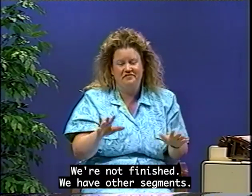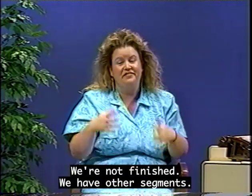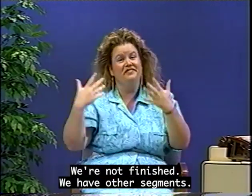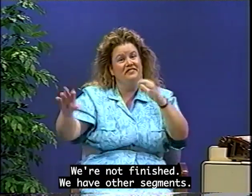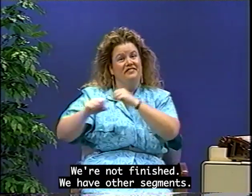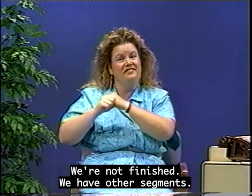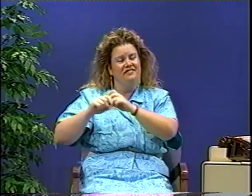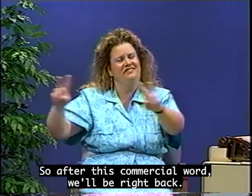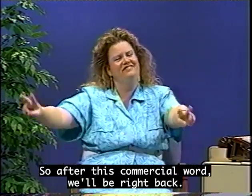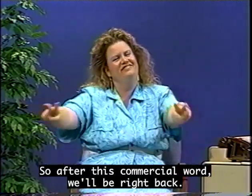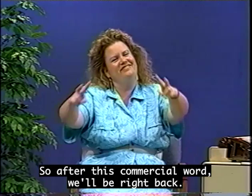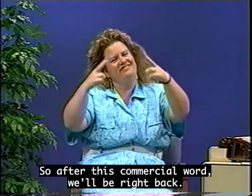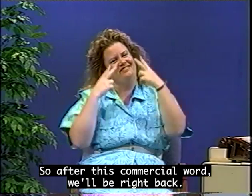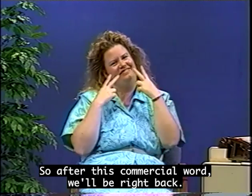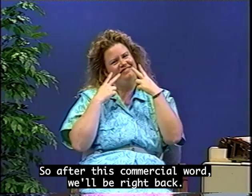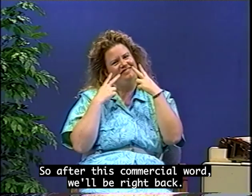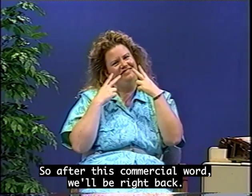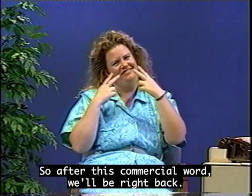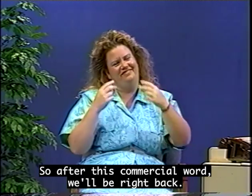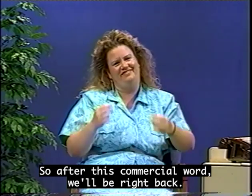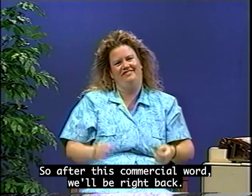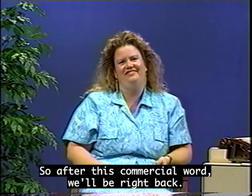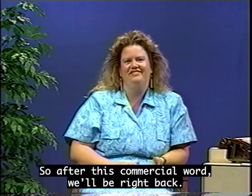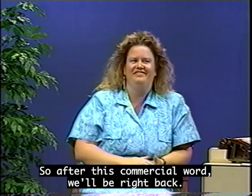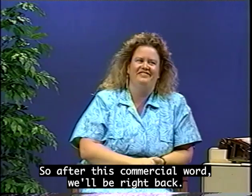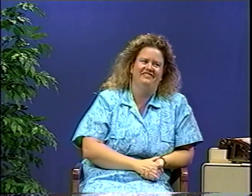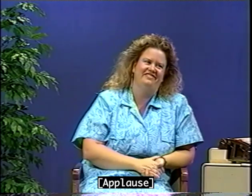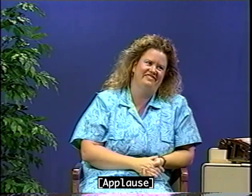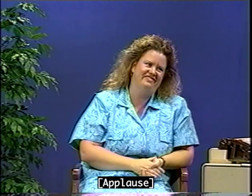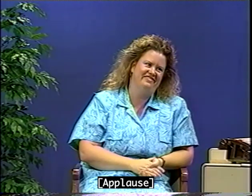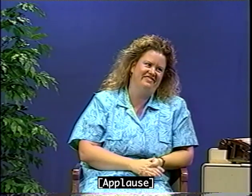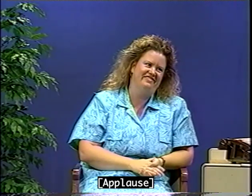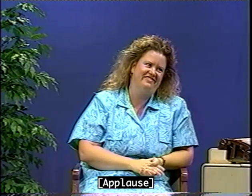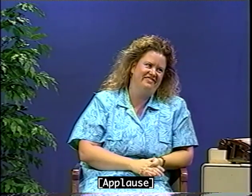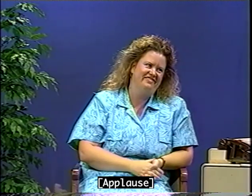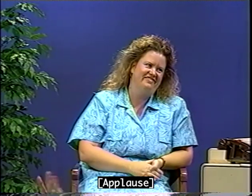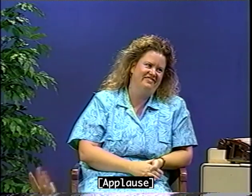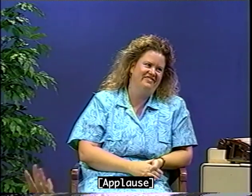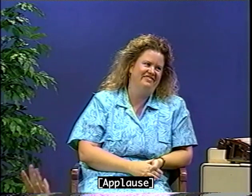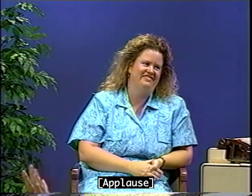other segments. So after this commercial word, we'll be right back.